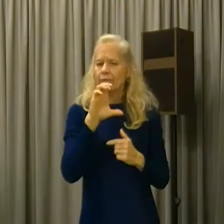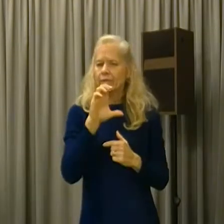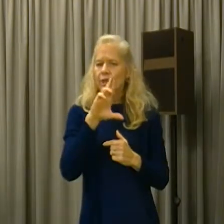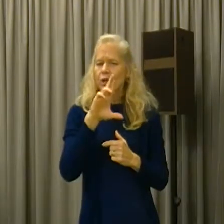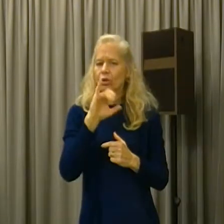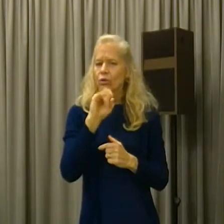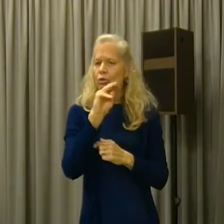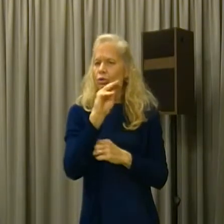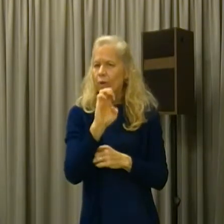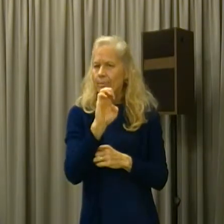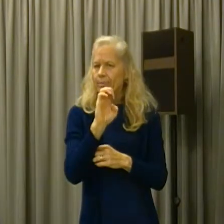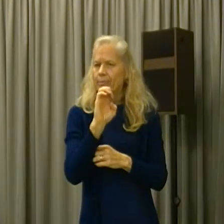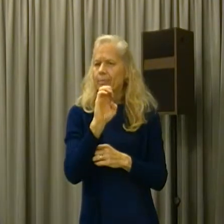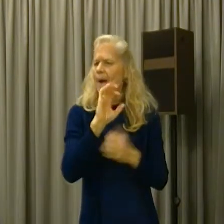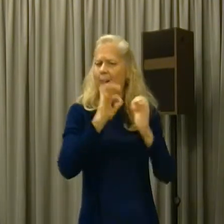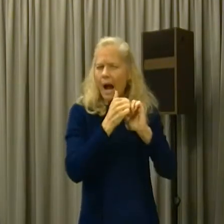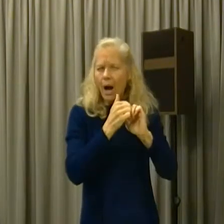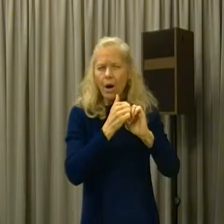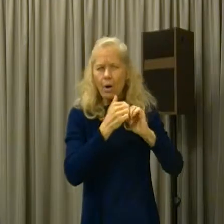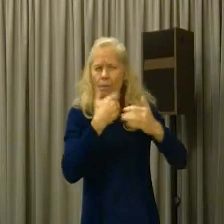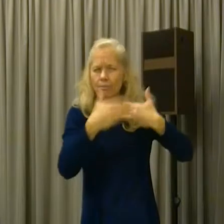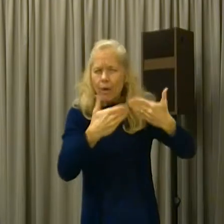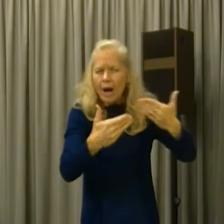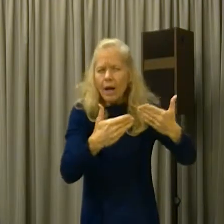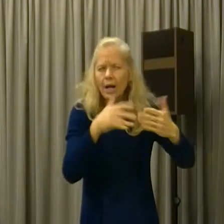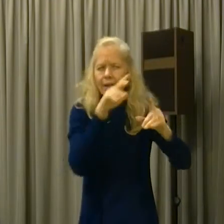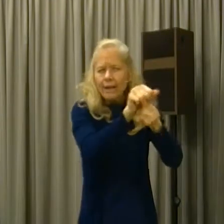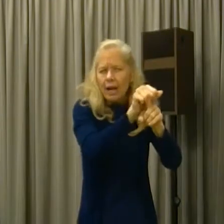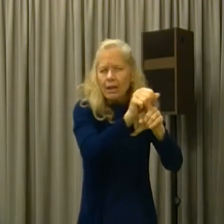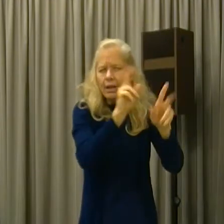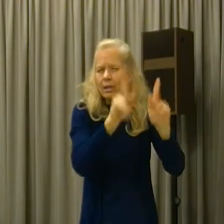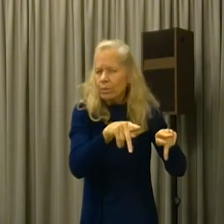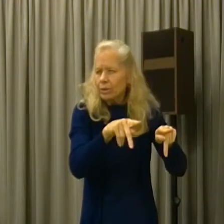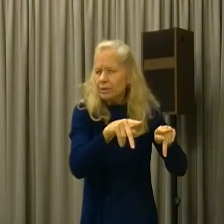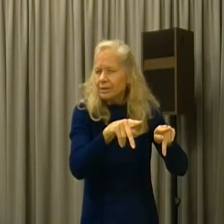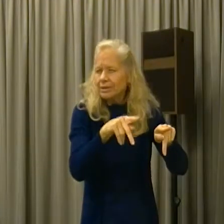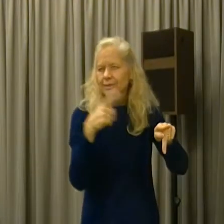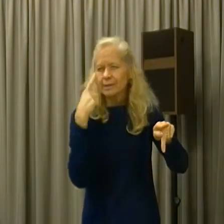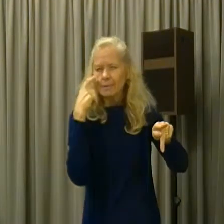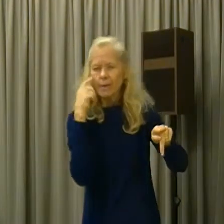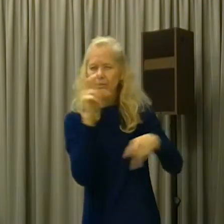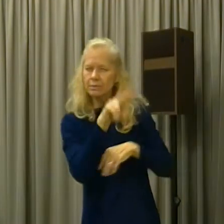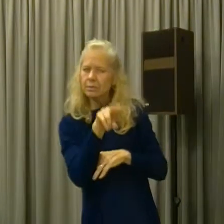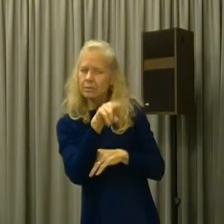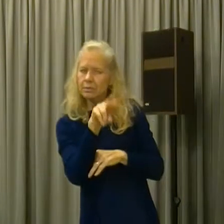And we watch a lot of those things. And on those crime shows,